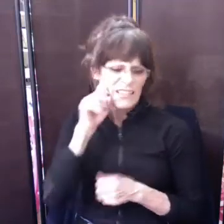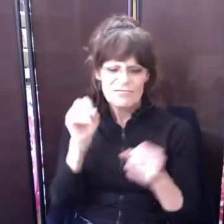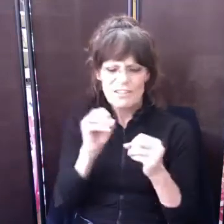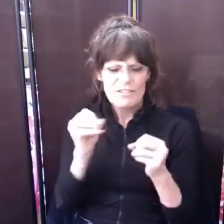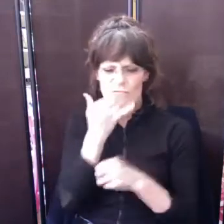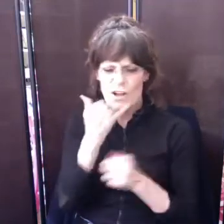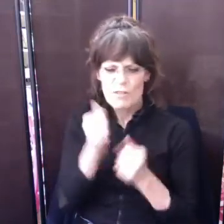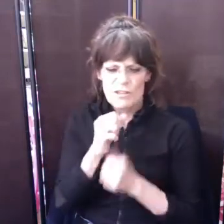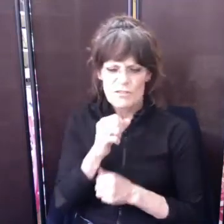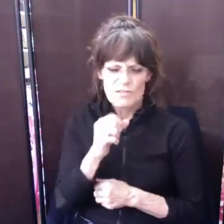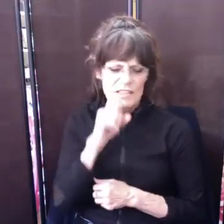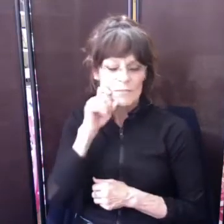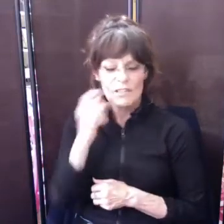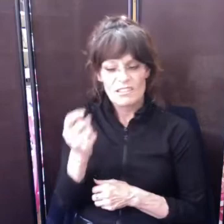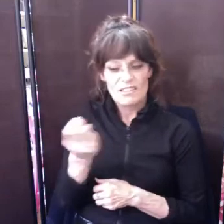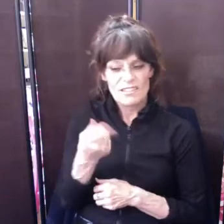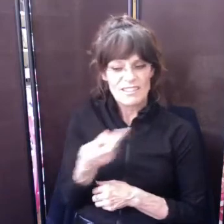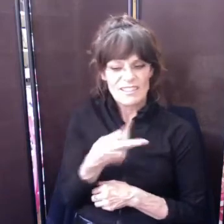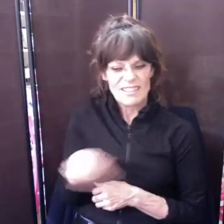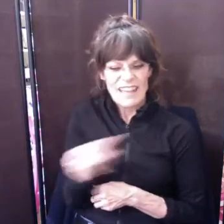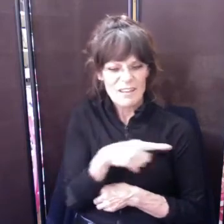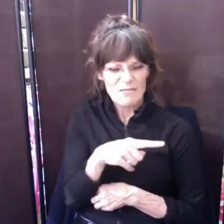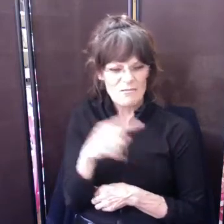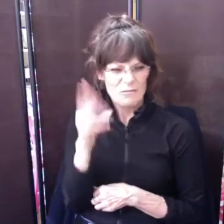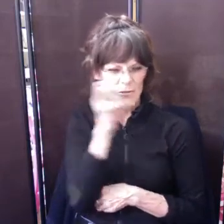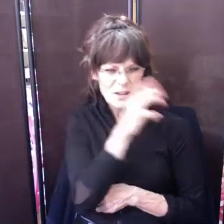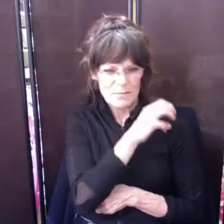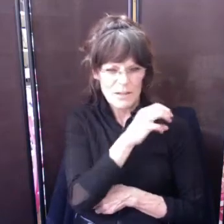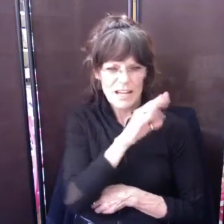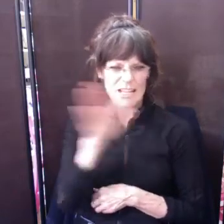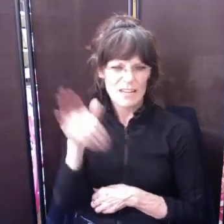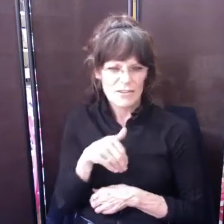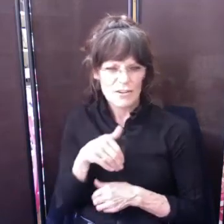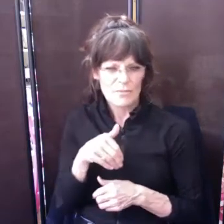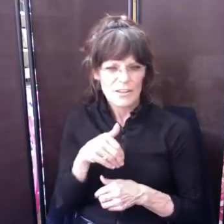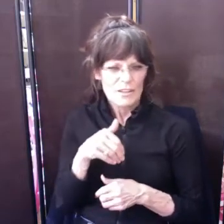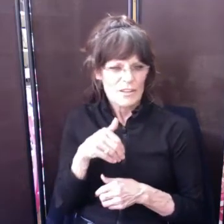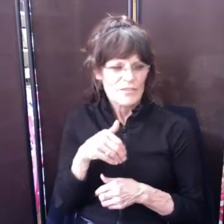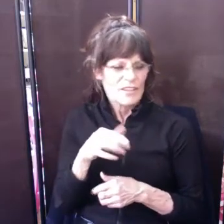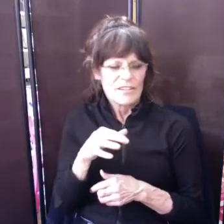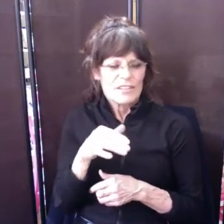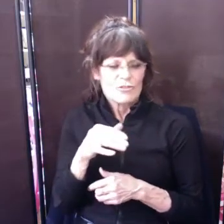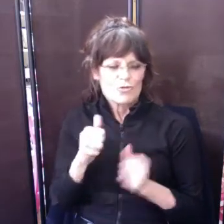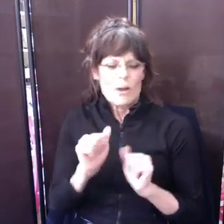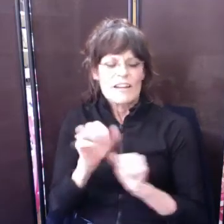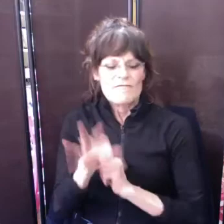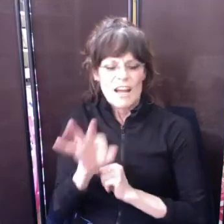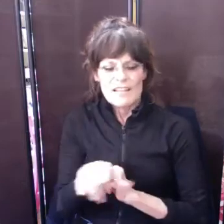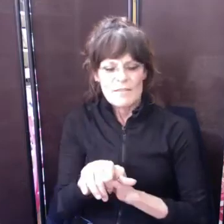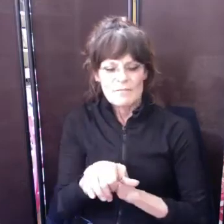creepy. And so I just didn't look them up ever, you know. And anyway, I came back to Alcoholics Anonymous. I had a vague plan to come